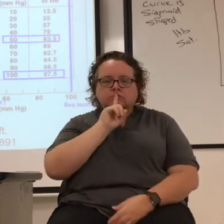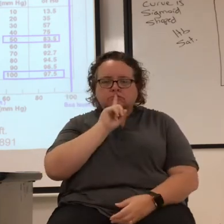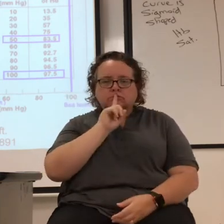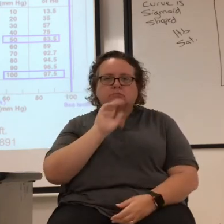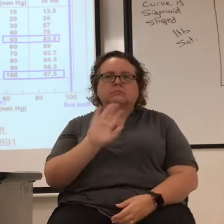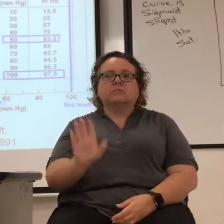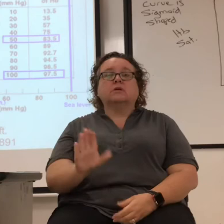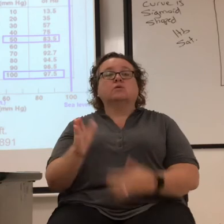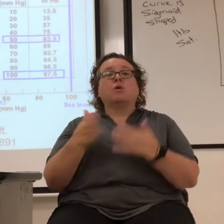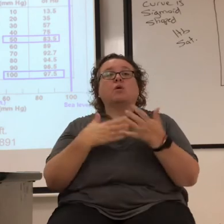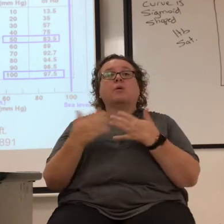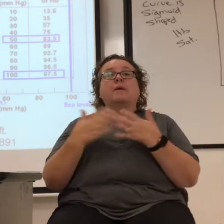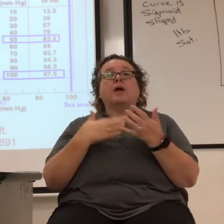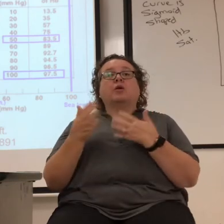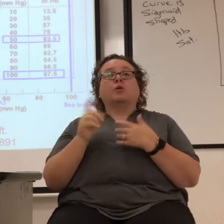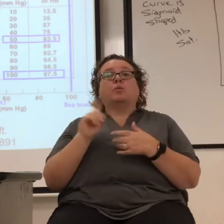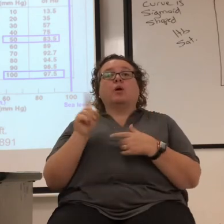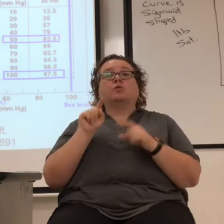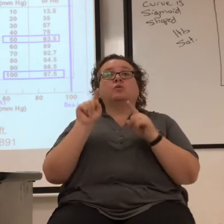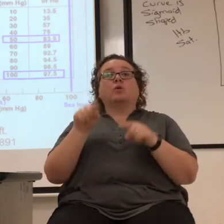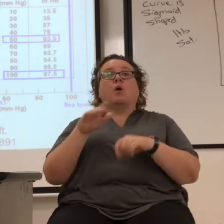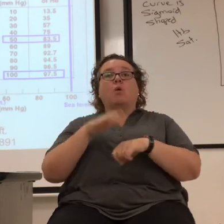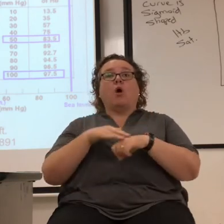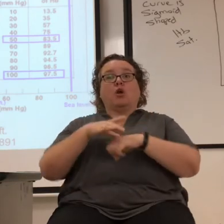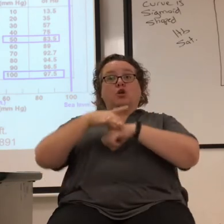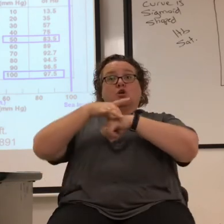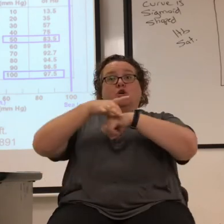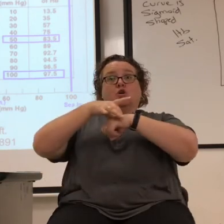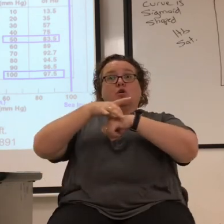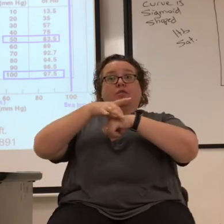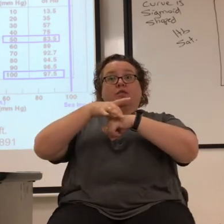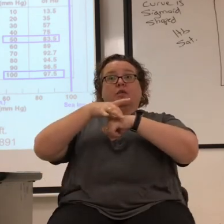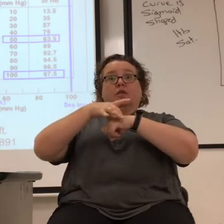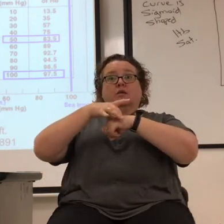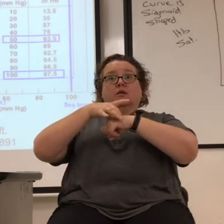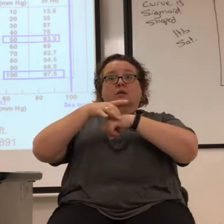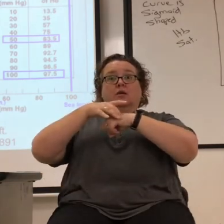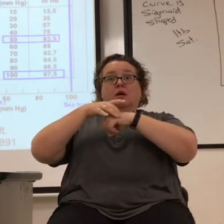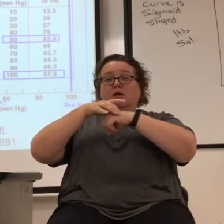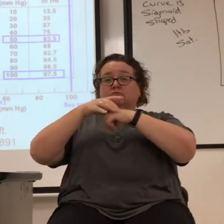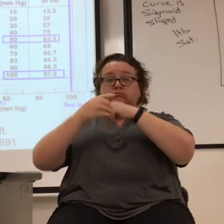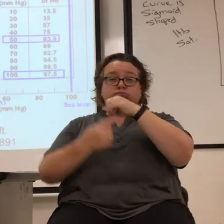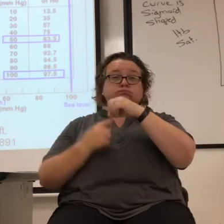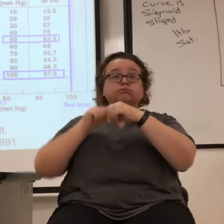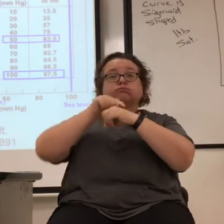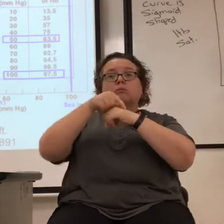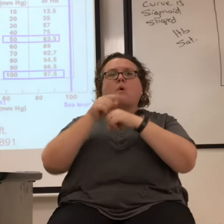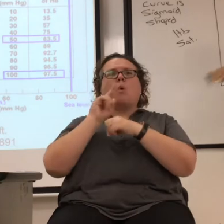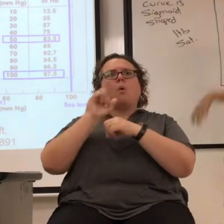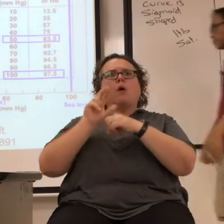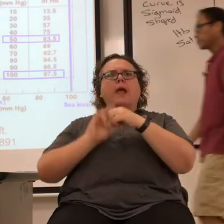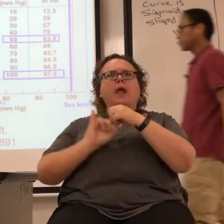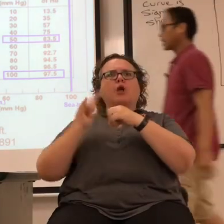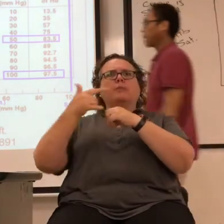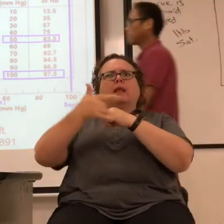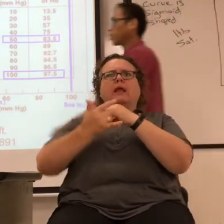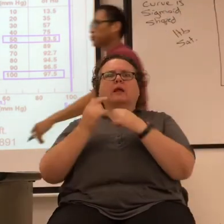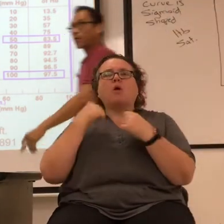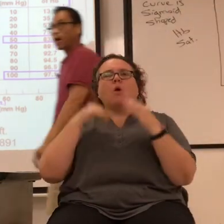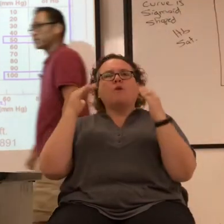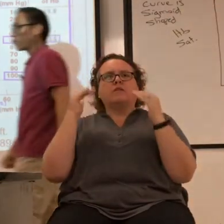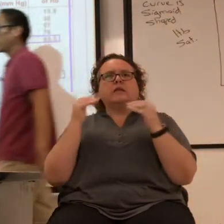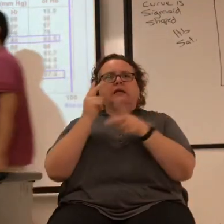So no matter where you go on planet Earth, you know, or if you're going to airplane, hopefully they keep that